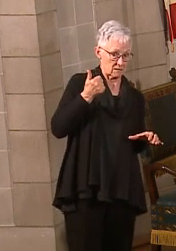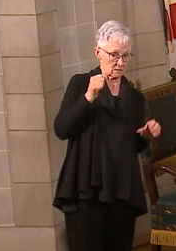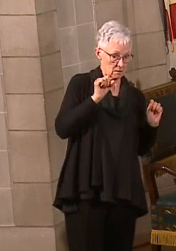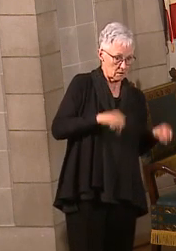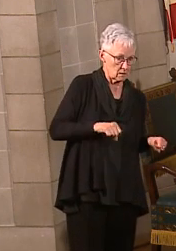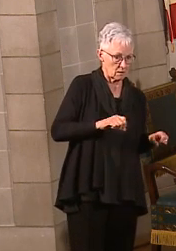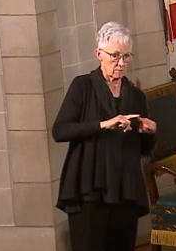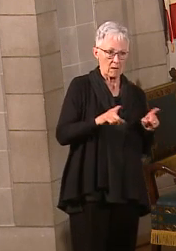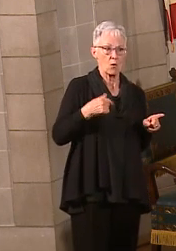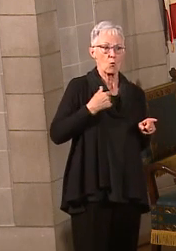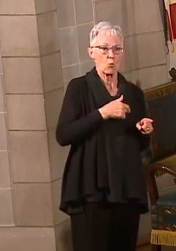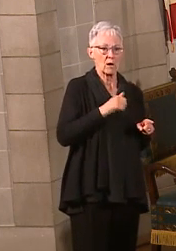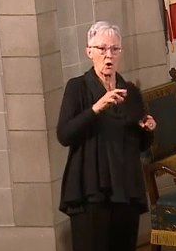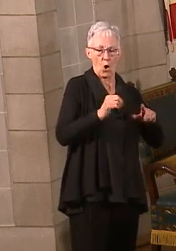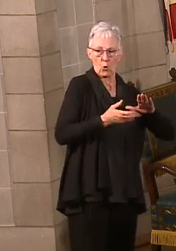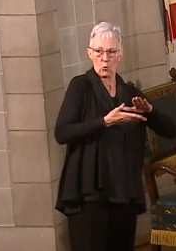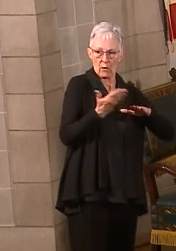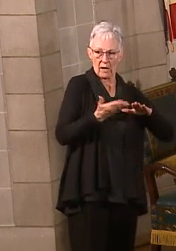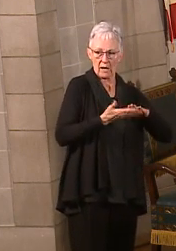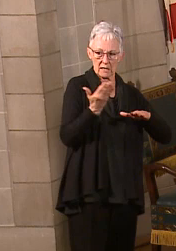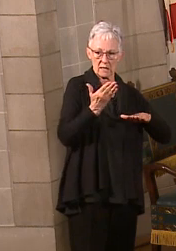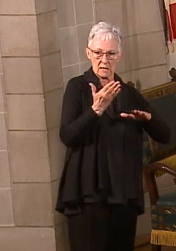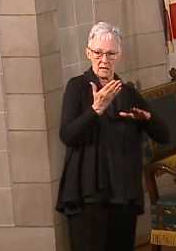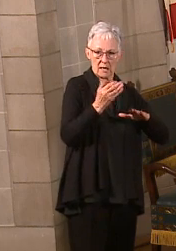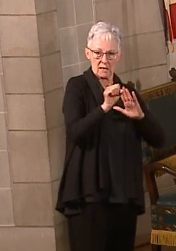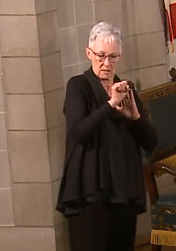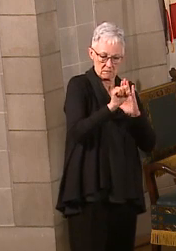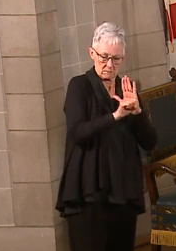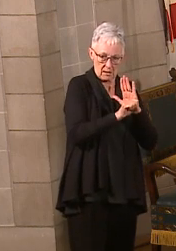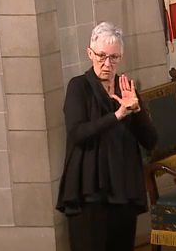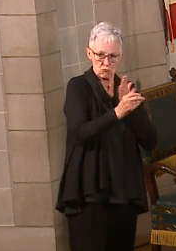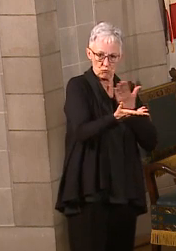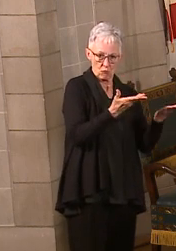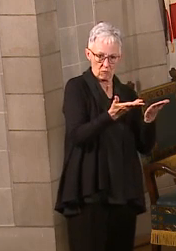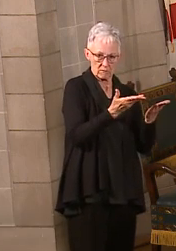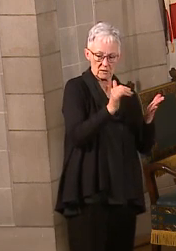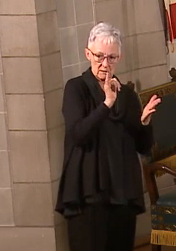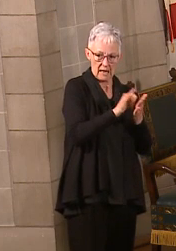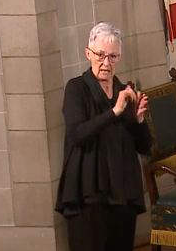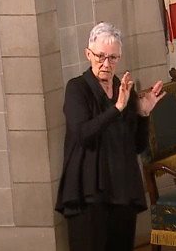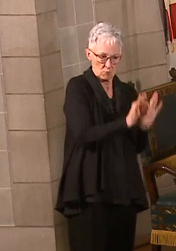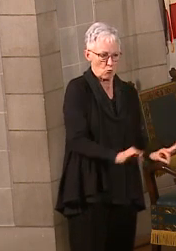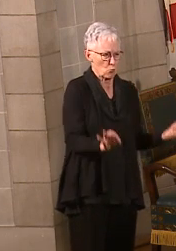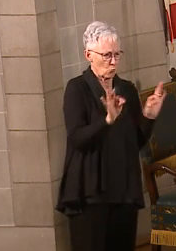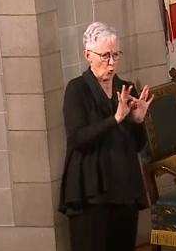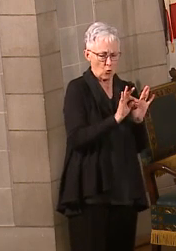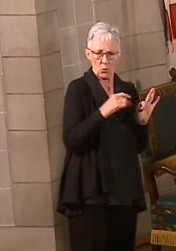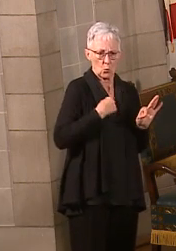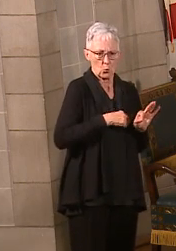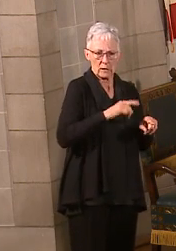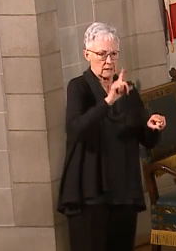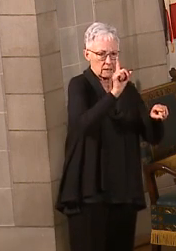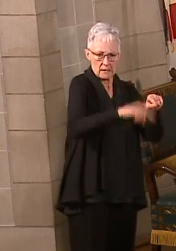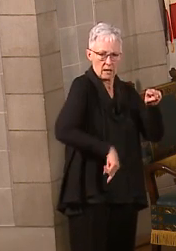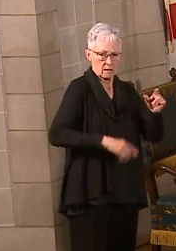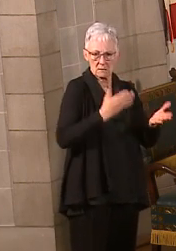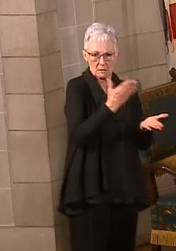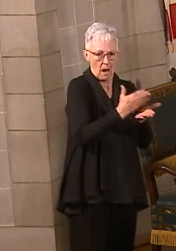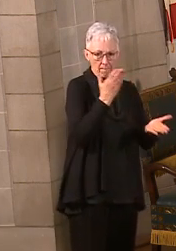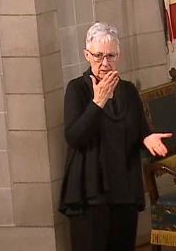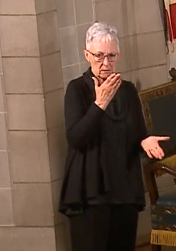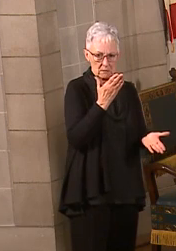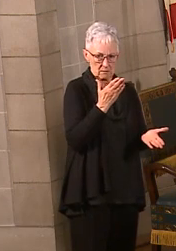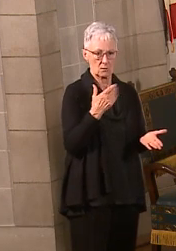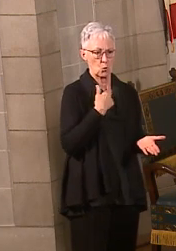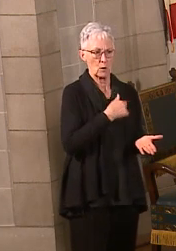perform vital services to the state. If these weren't vital services, we wouldn't need people to do them. So we need to perform these services to serve the people in